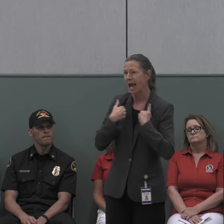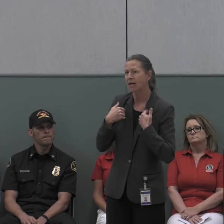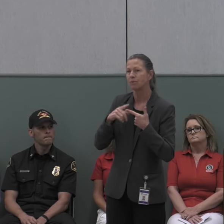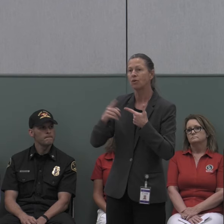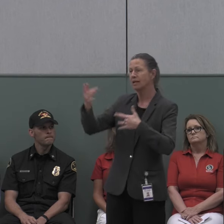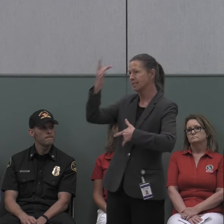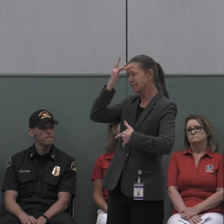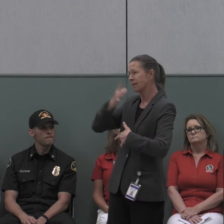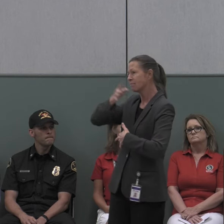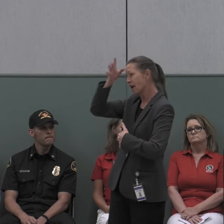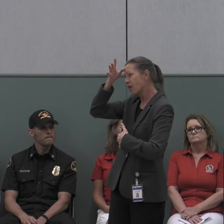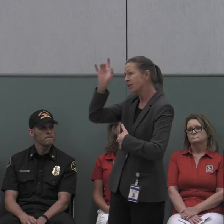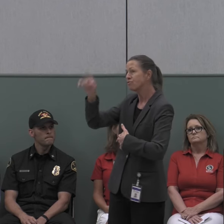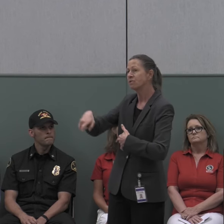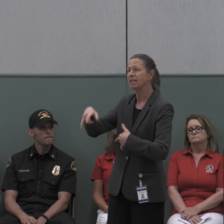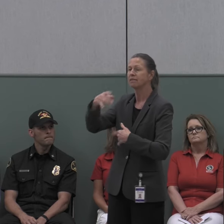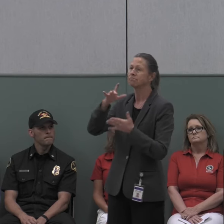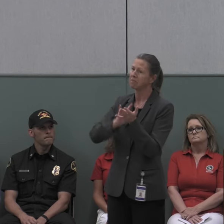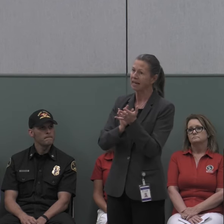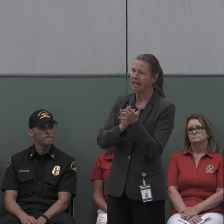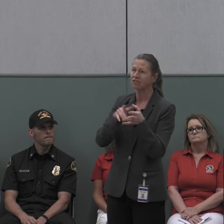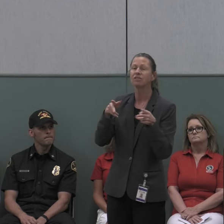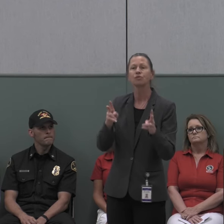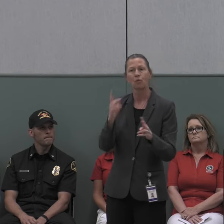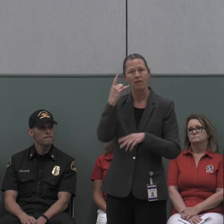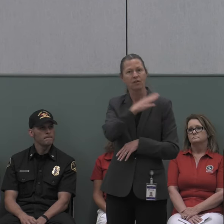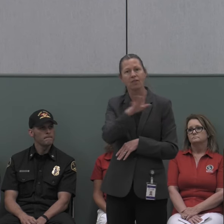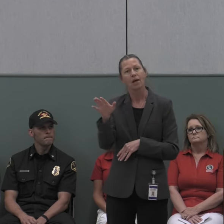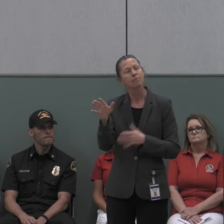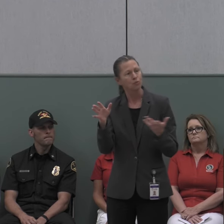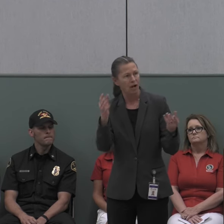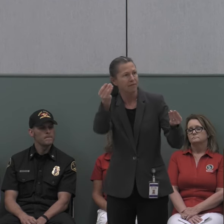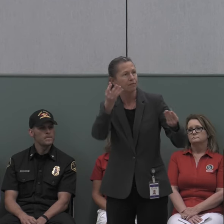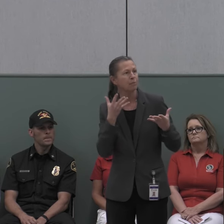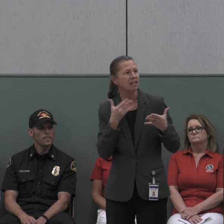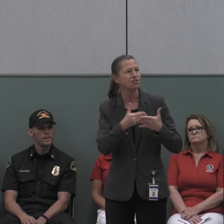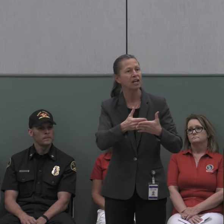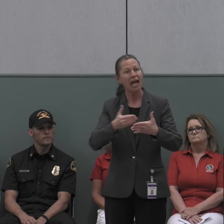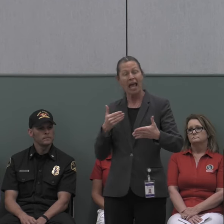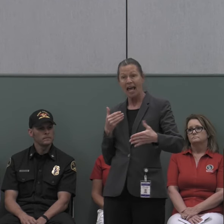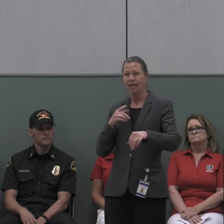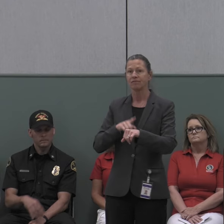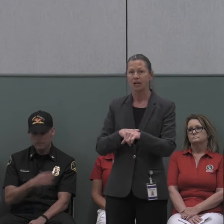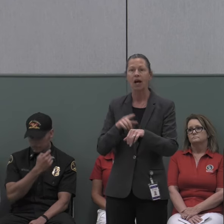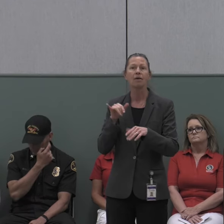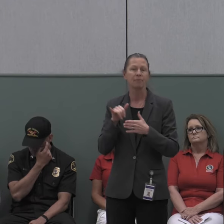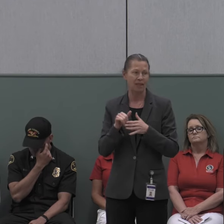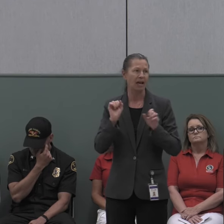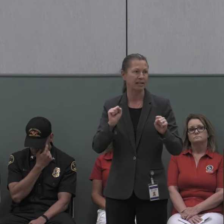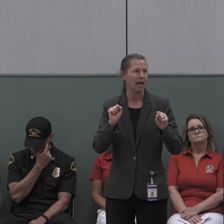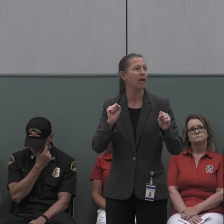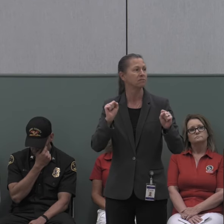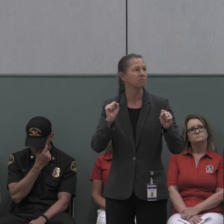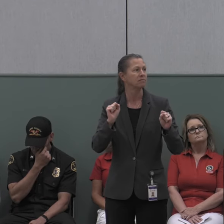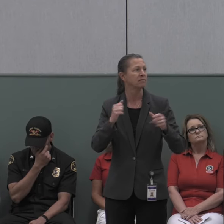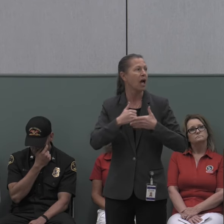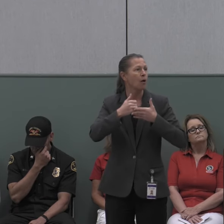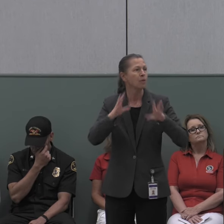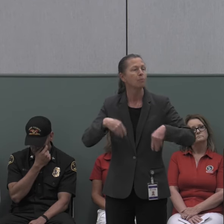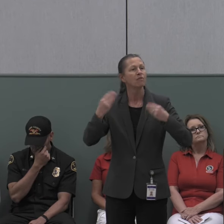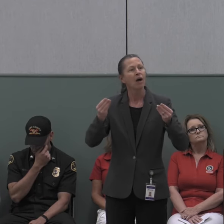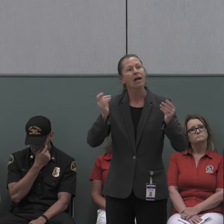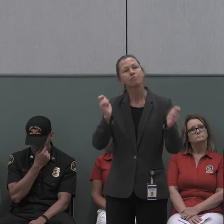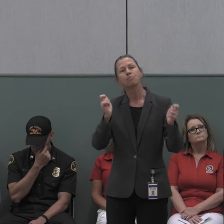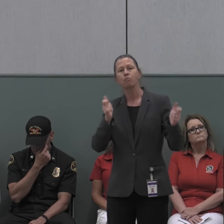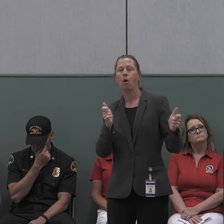need medications, it's a way for them to have information ahead of time that will help them provide more effective prompter services. Thank you all. You